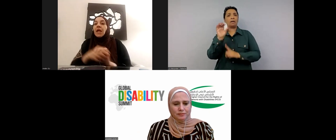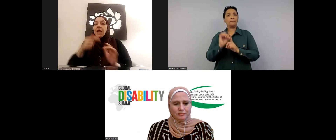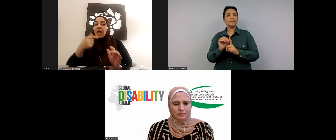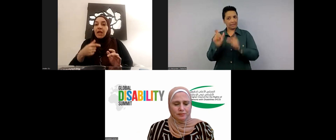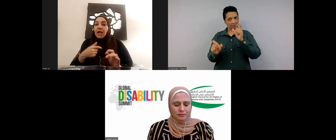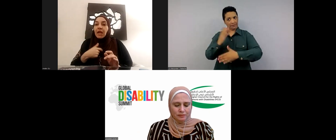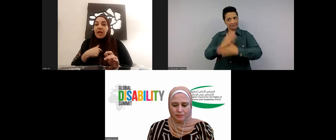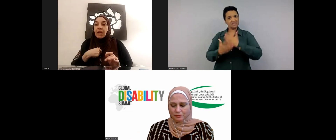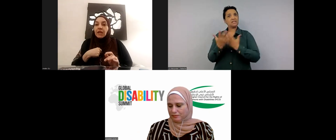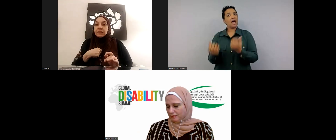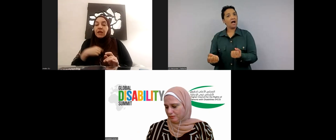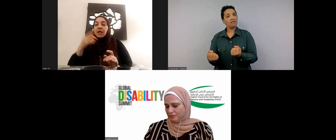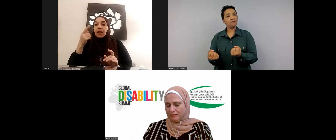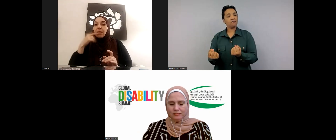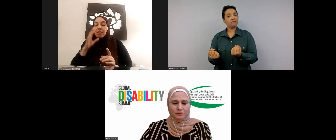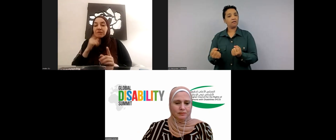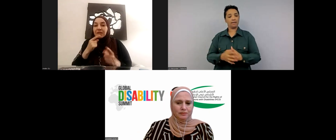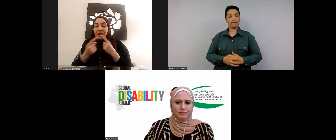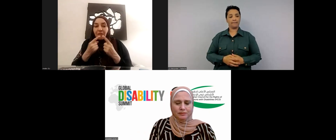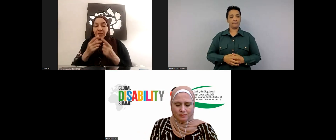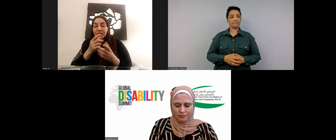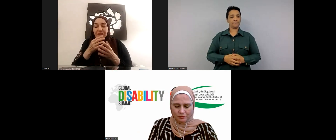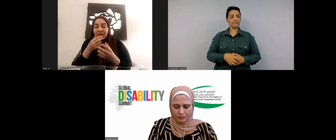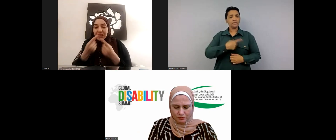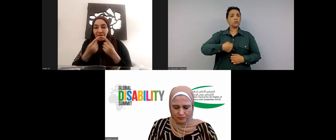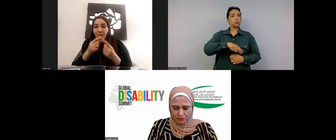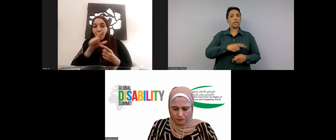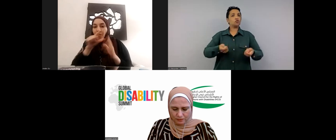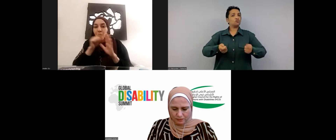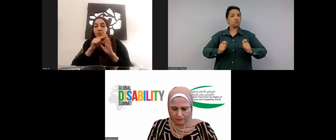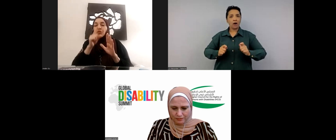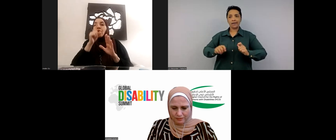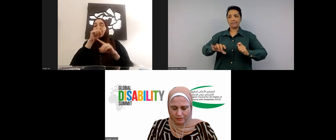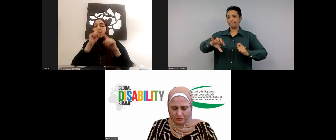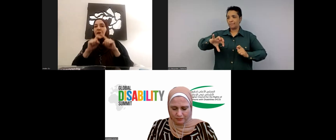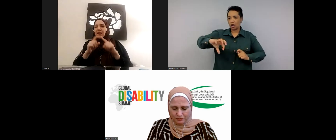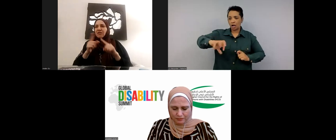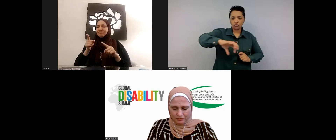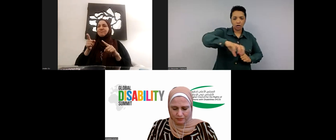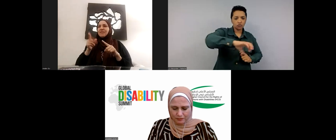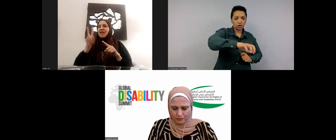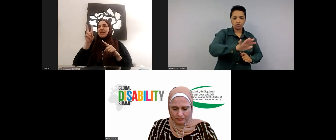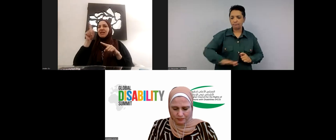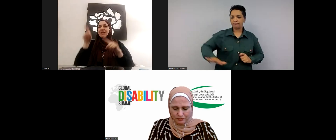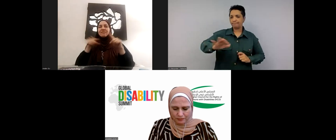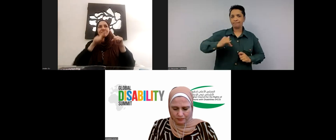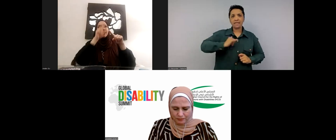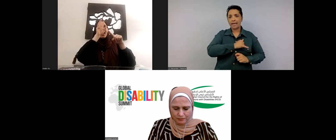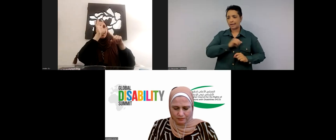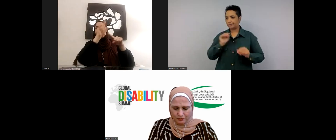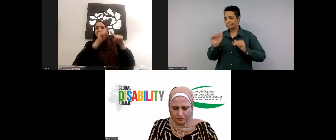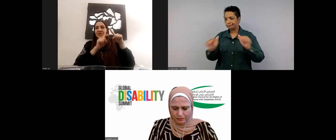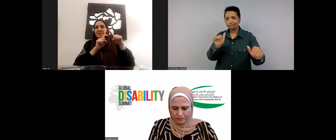to deal with the countries in order to make statistics concerning the number of people